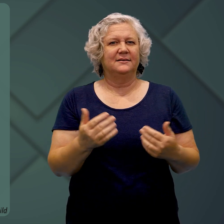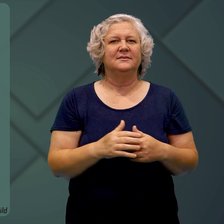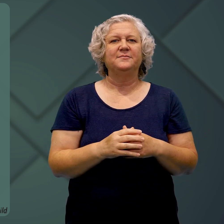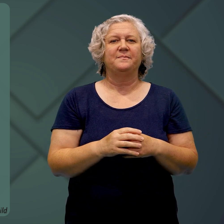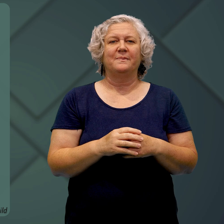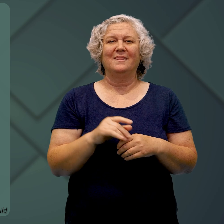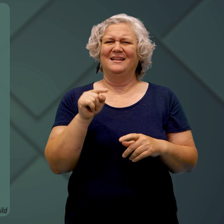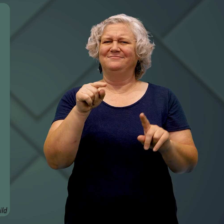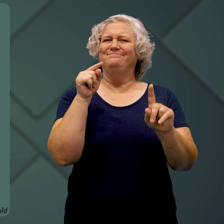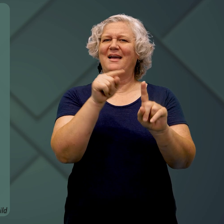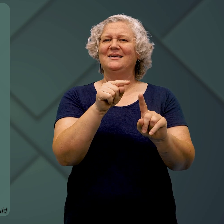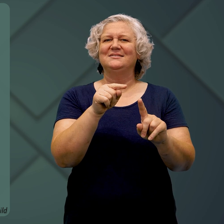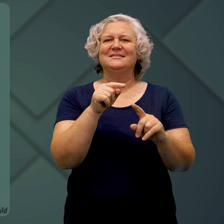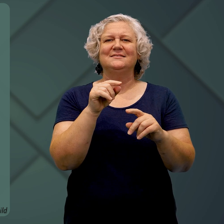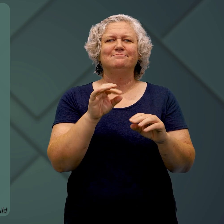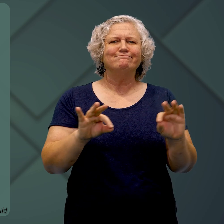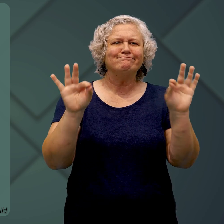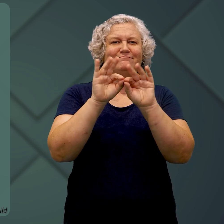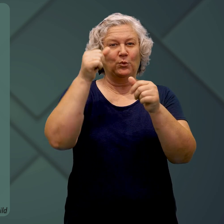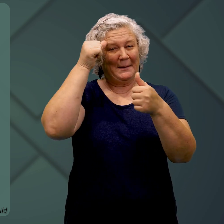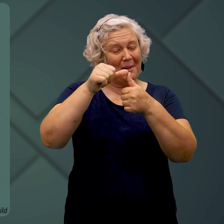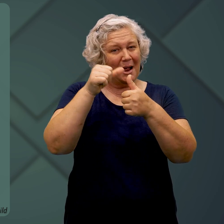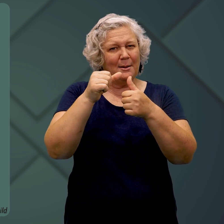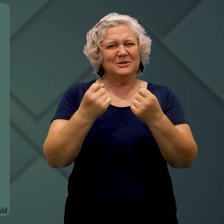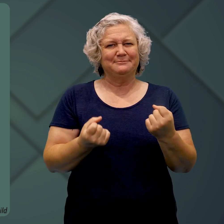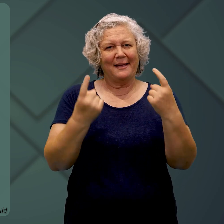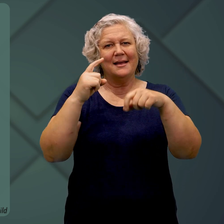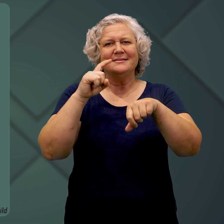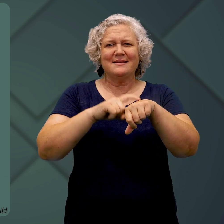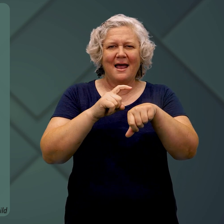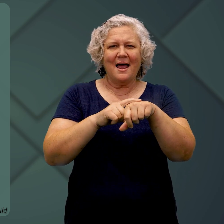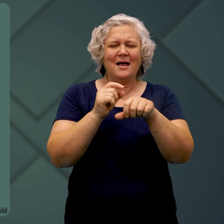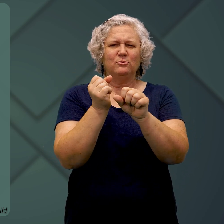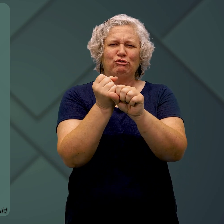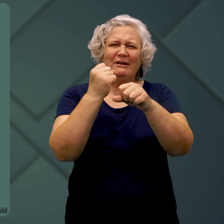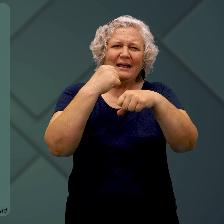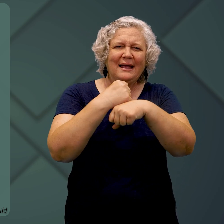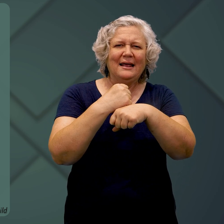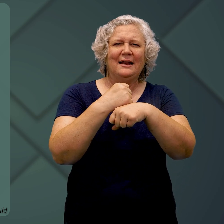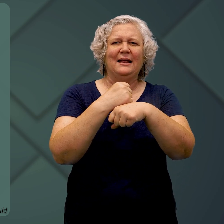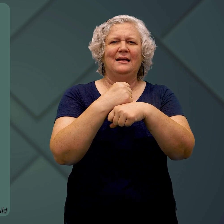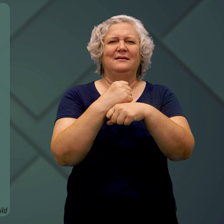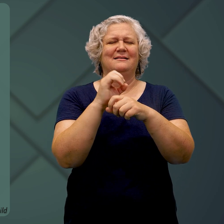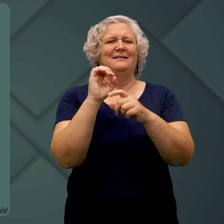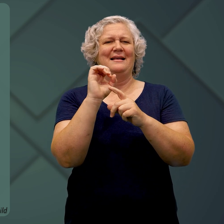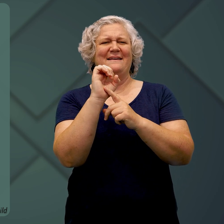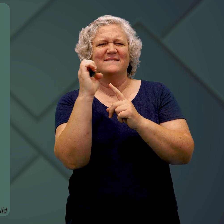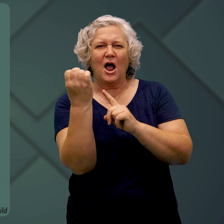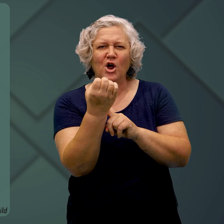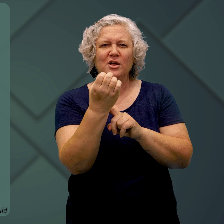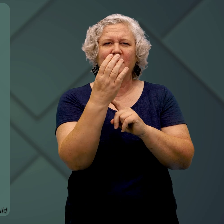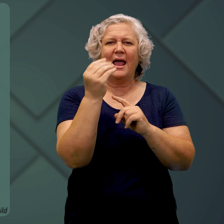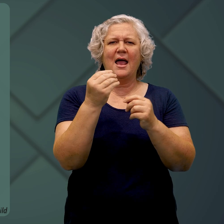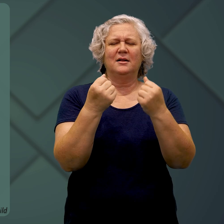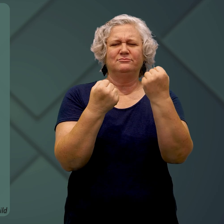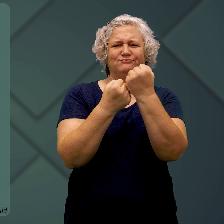expect. It's especially important to remember to spend time creating an environment that